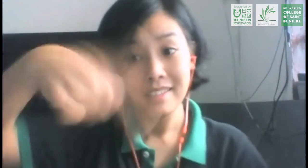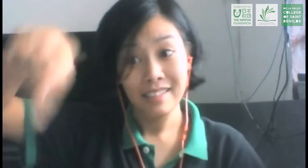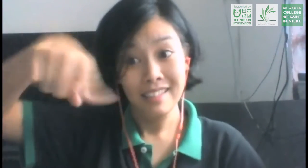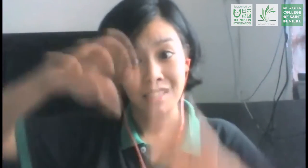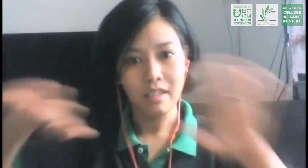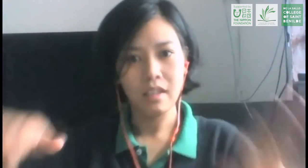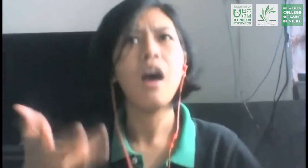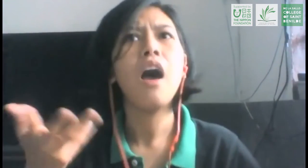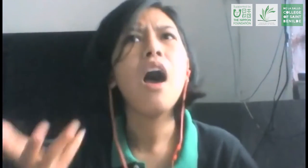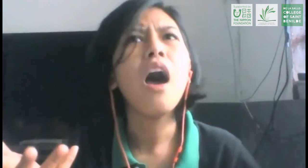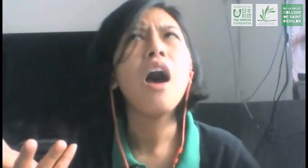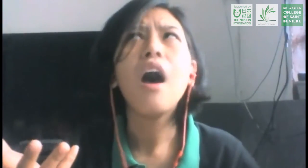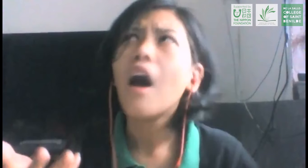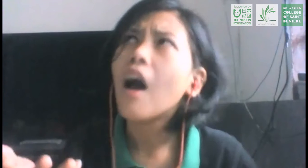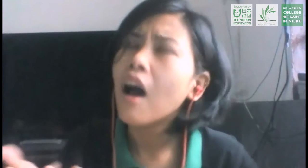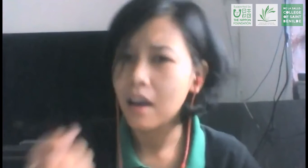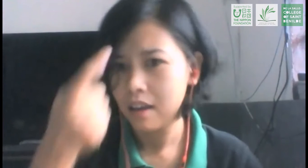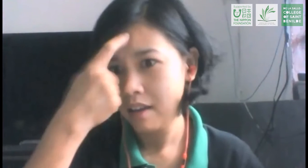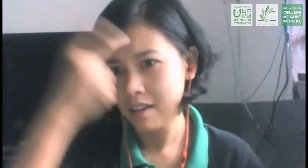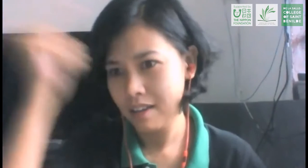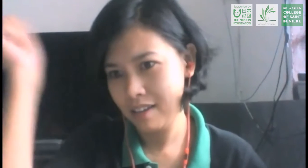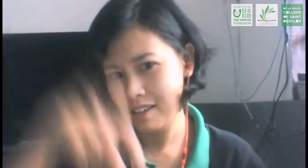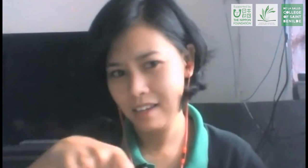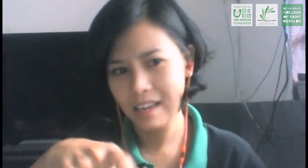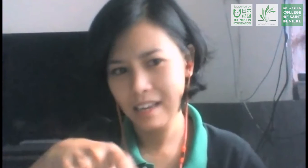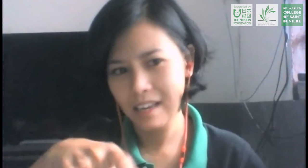3 plus 2 is what, right?